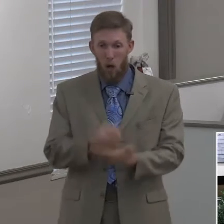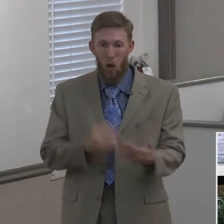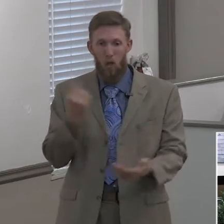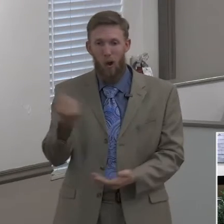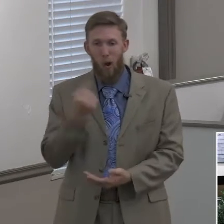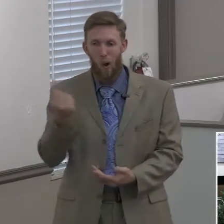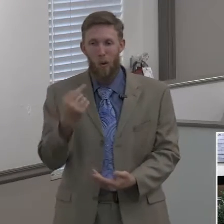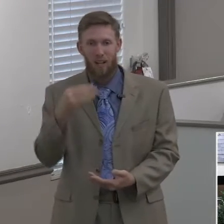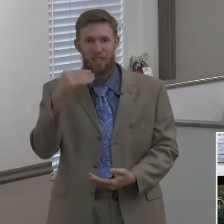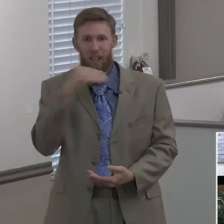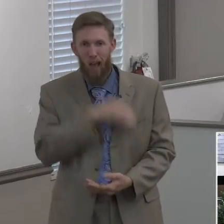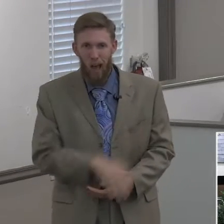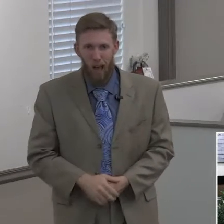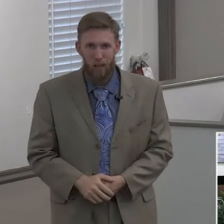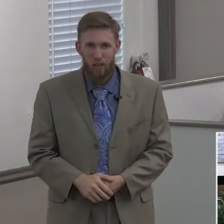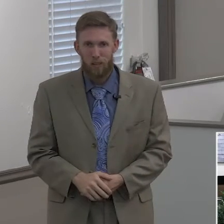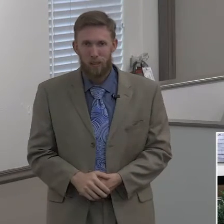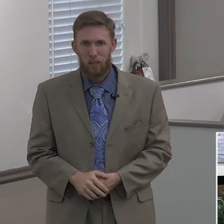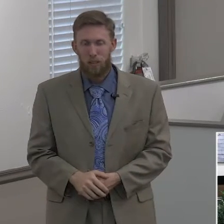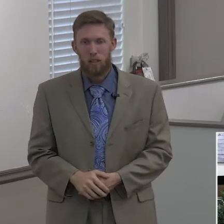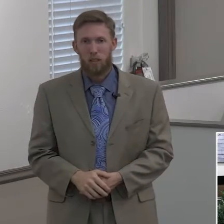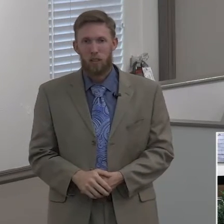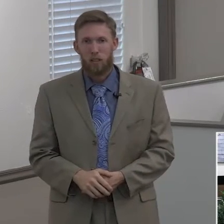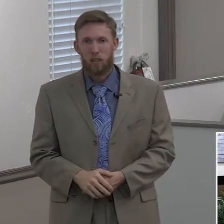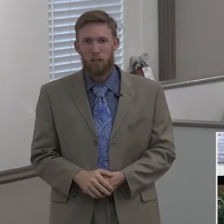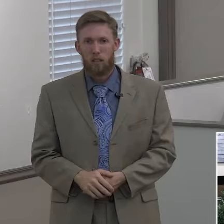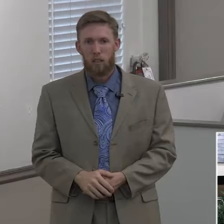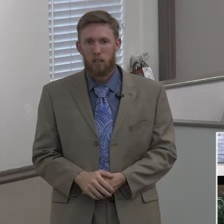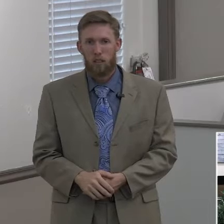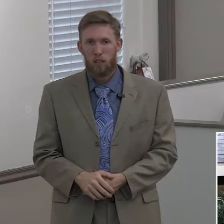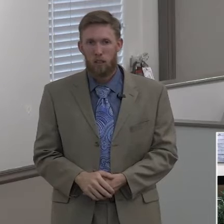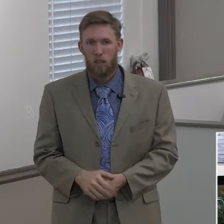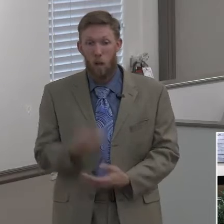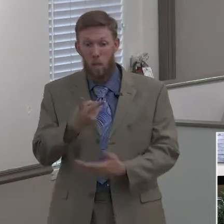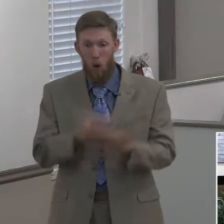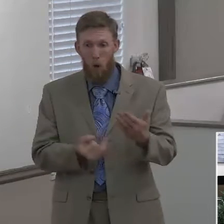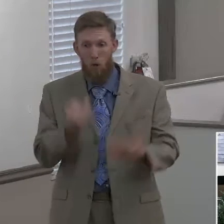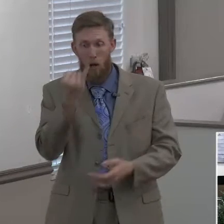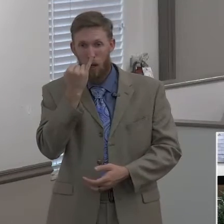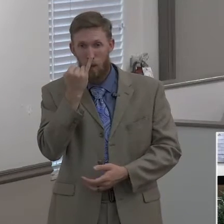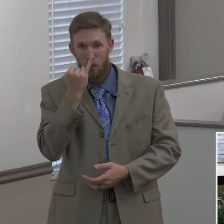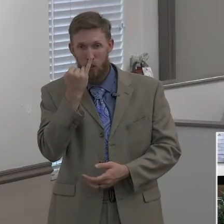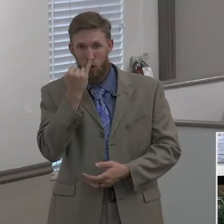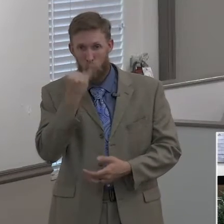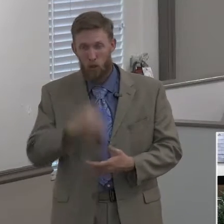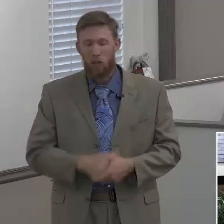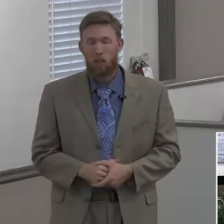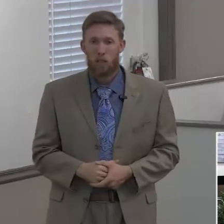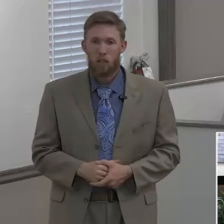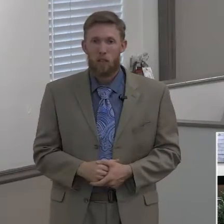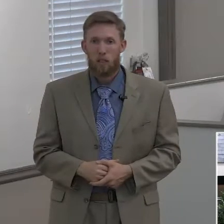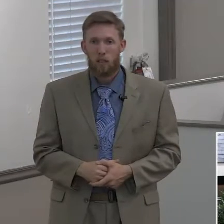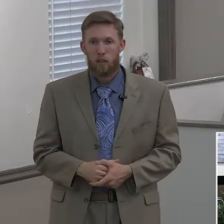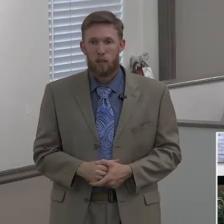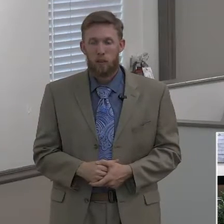it's always an exaggeration. It's a part of being spiritually and emotionally